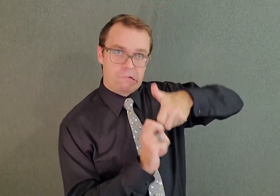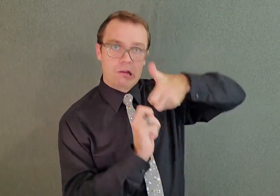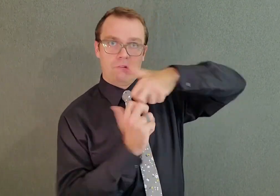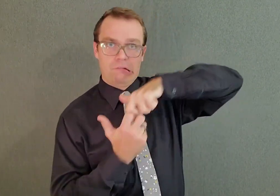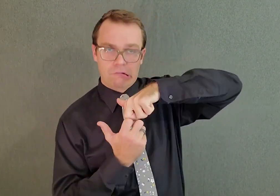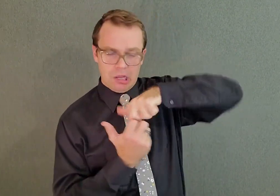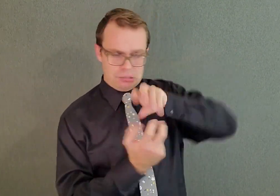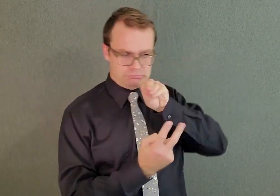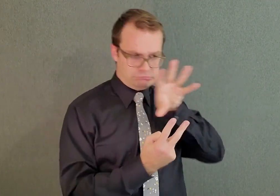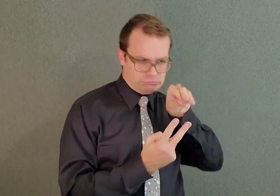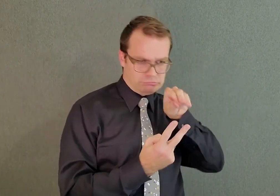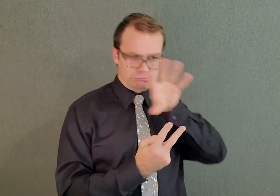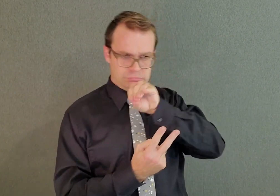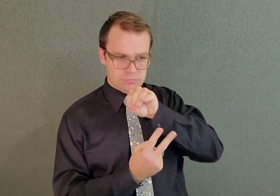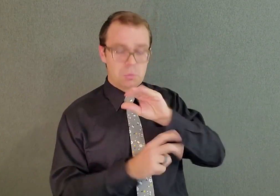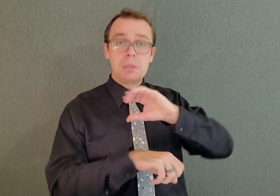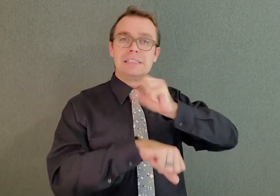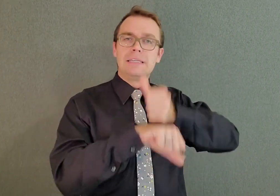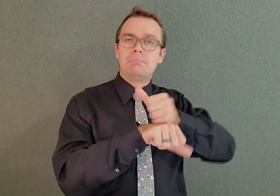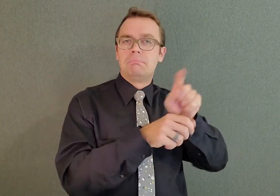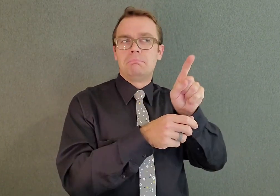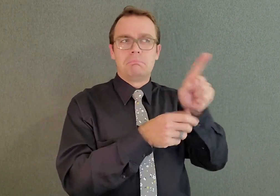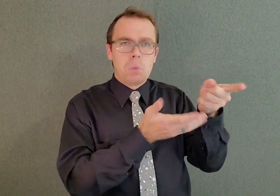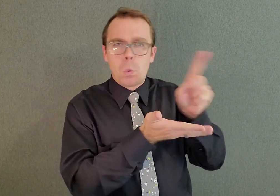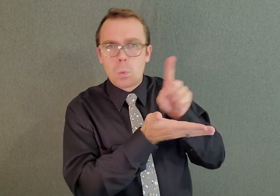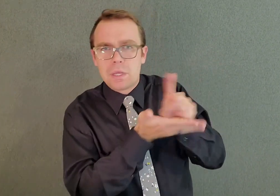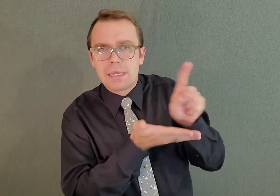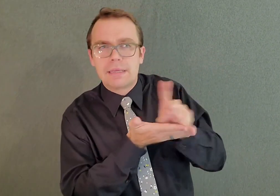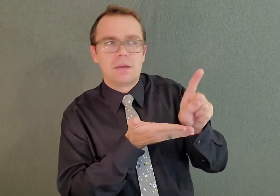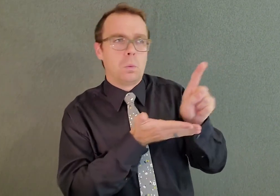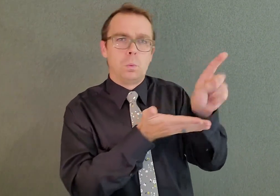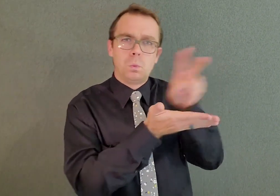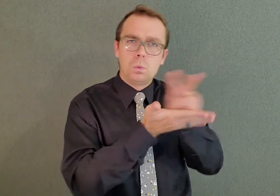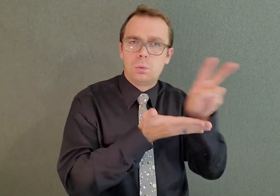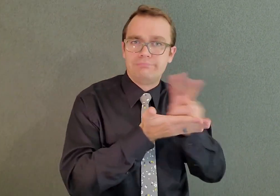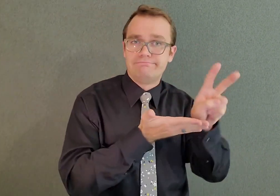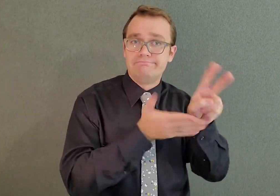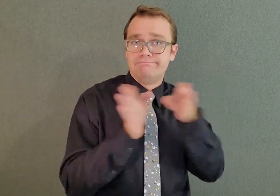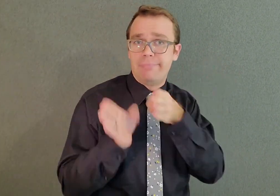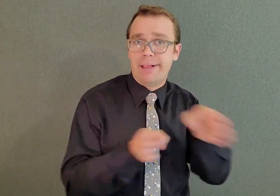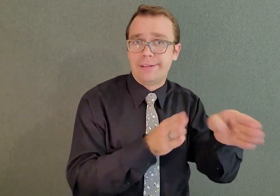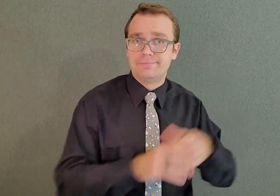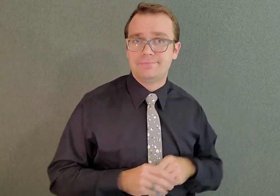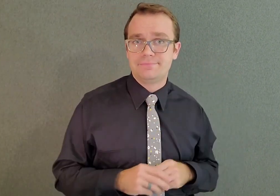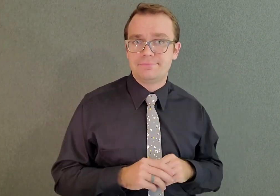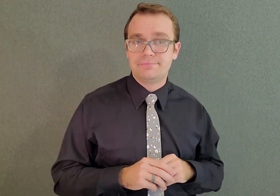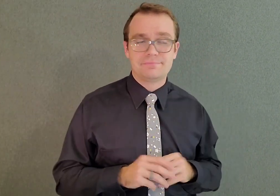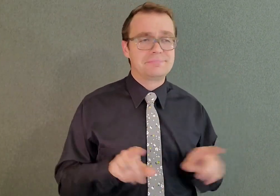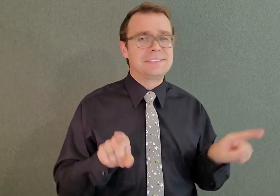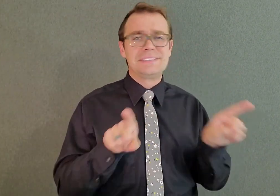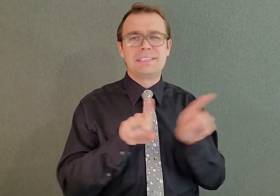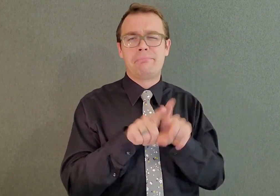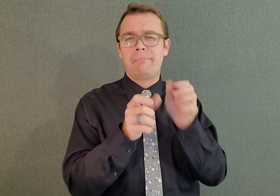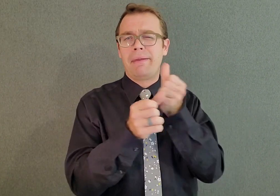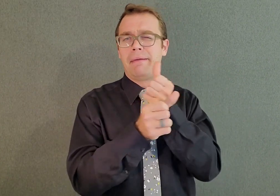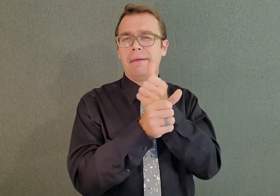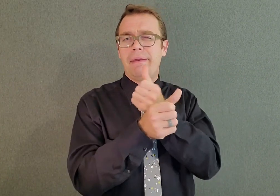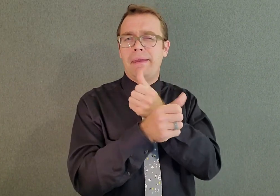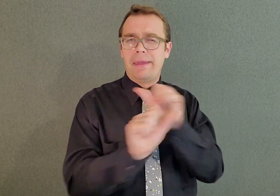and propose a maintenance program which will be either weekly or every 2 weeks. Like with any healthy